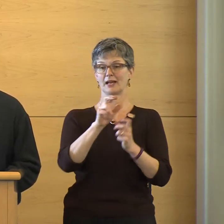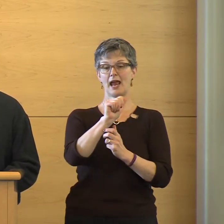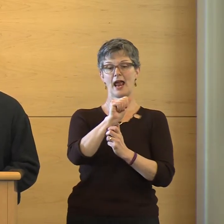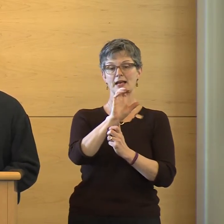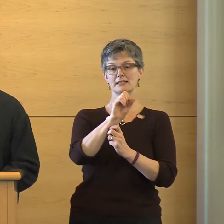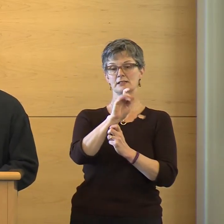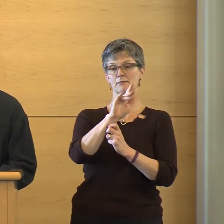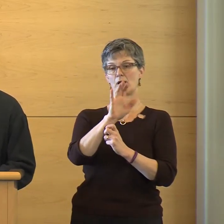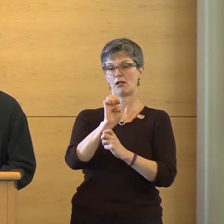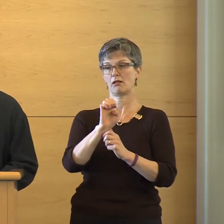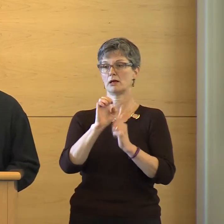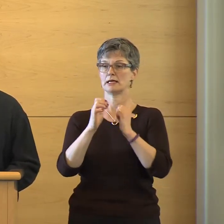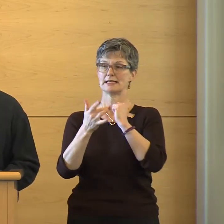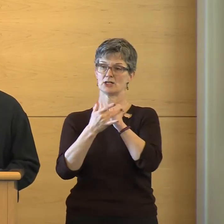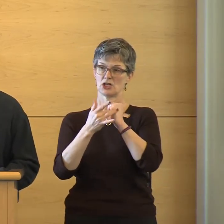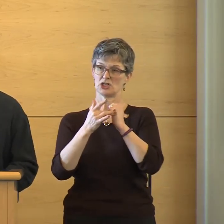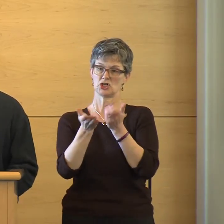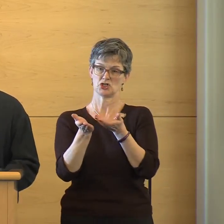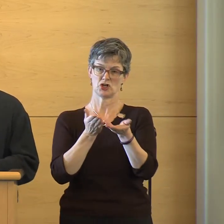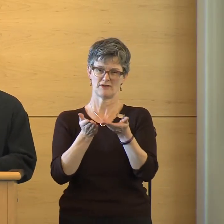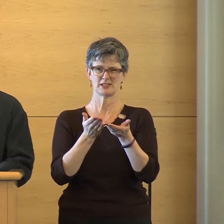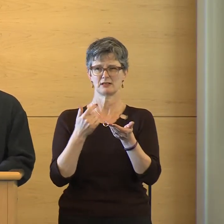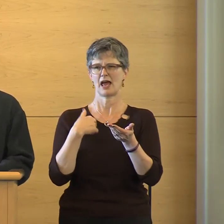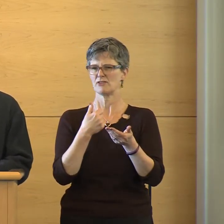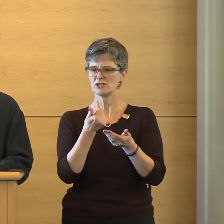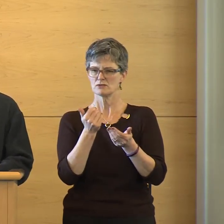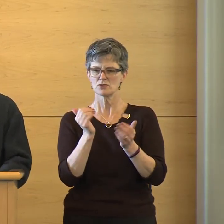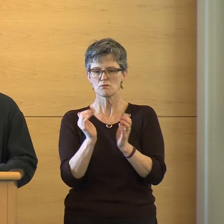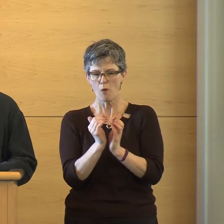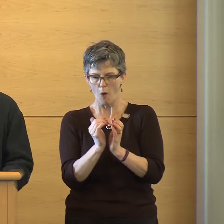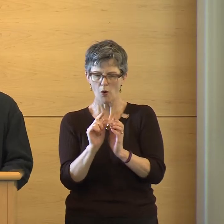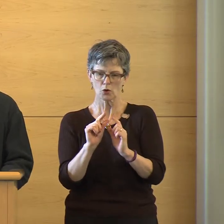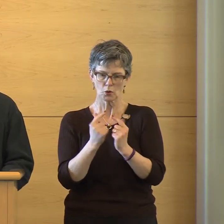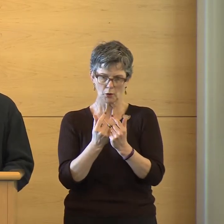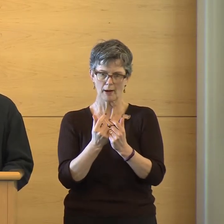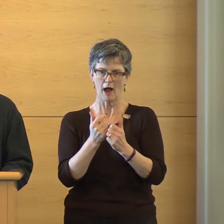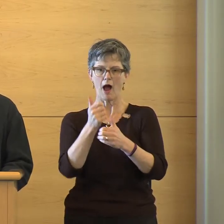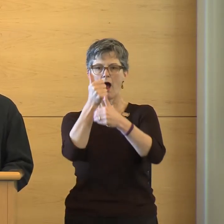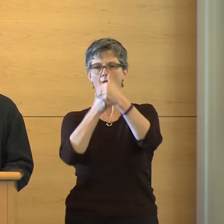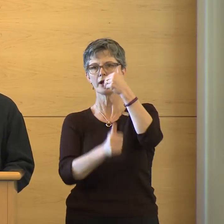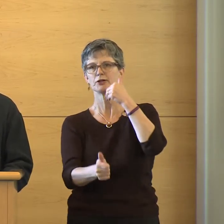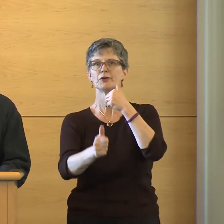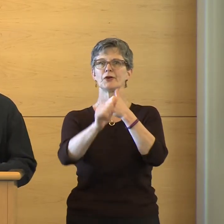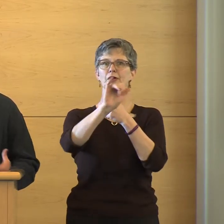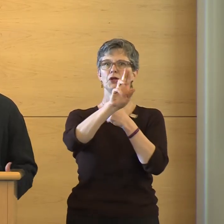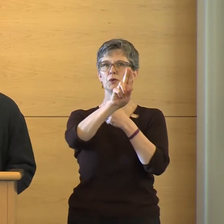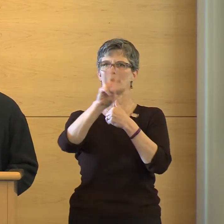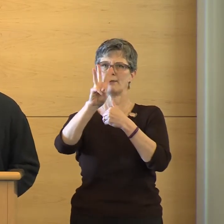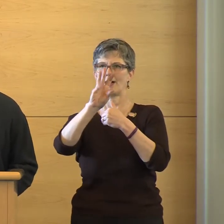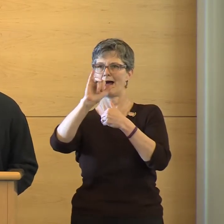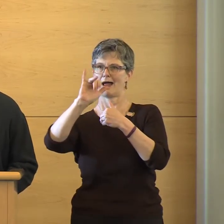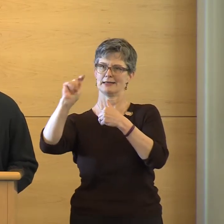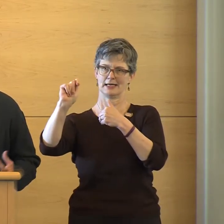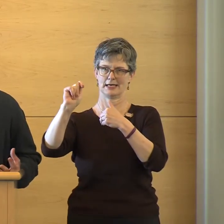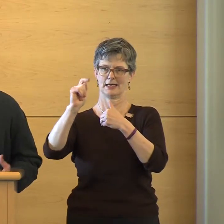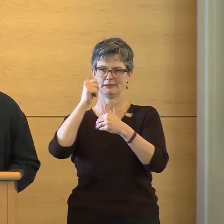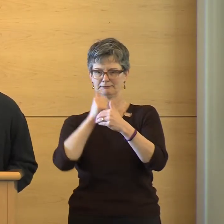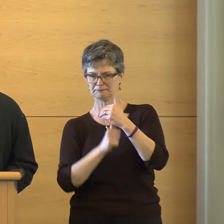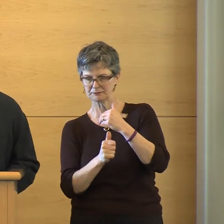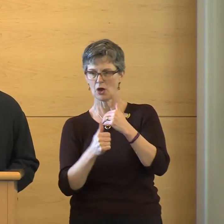accessible technology was positioned within the information technology group, the central computing group. And so that's